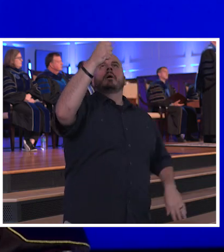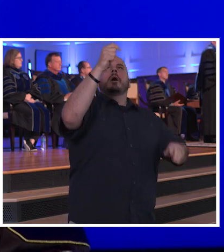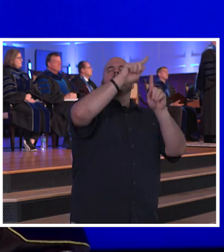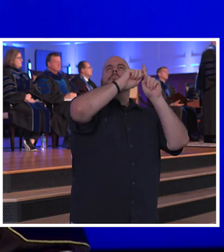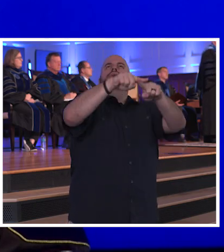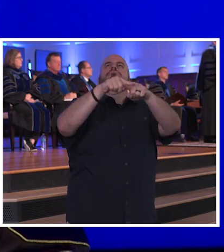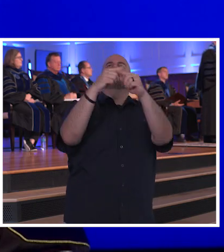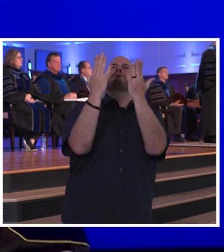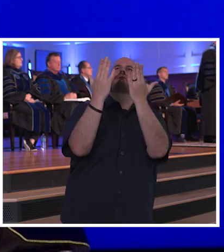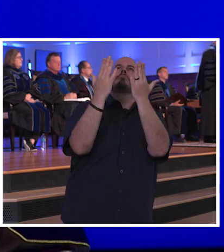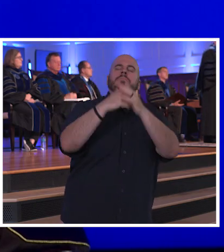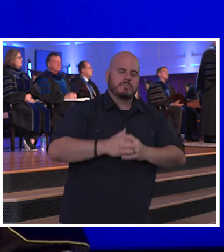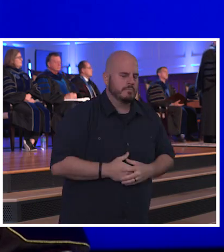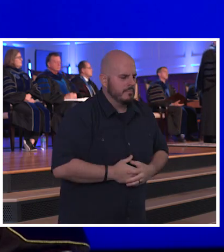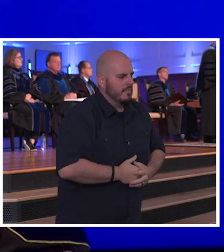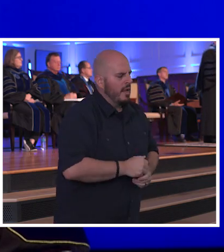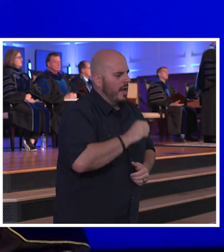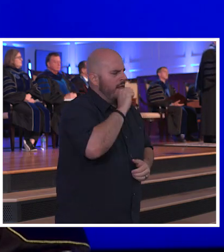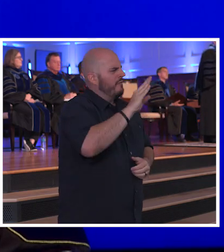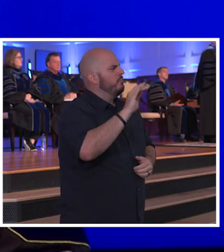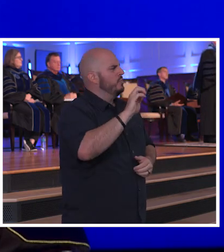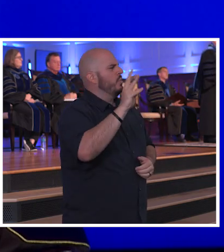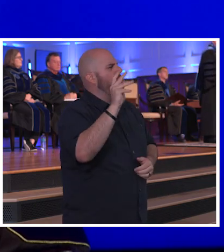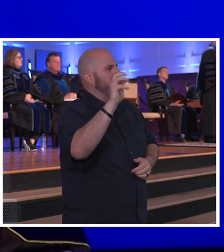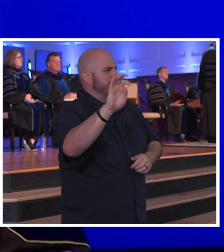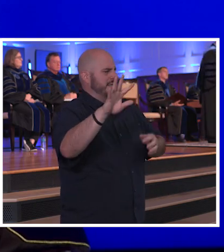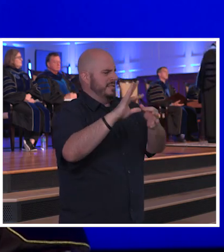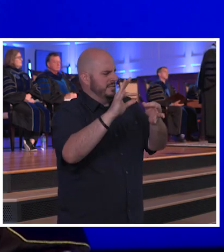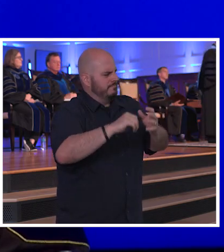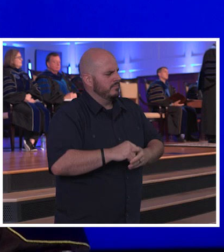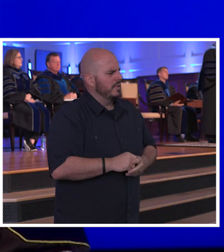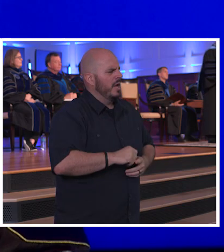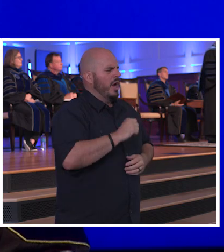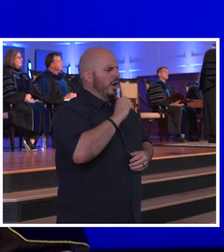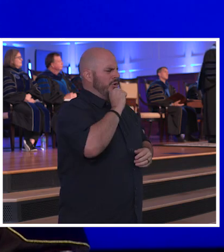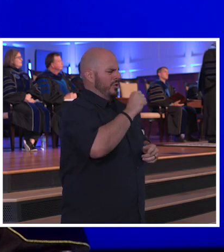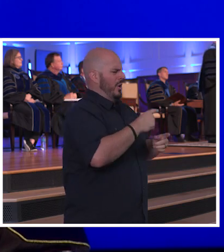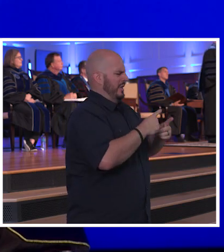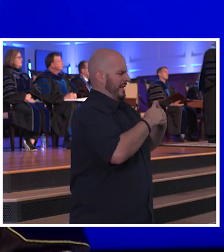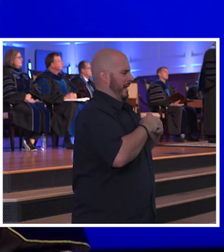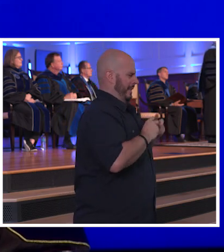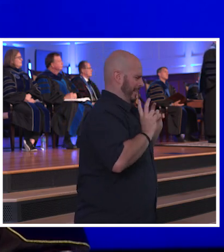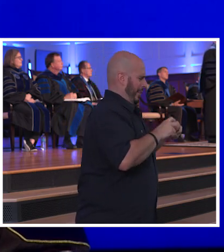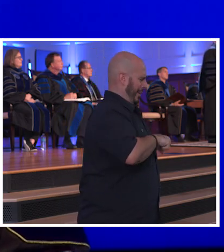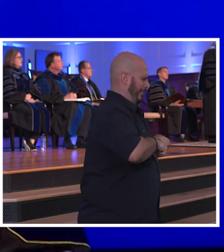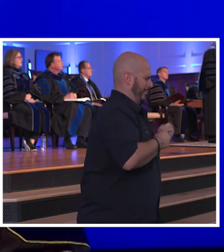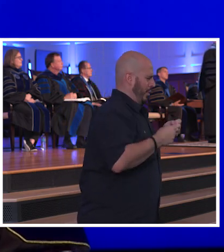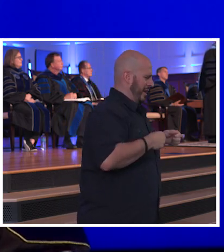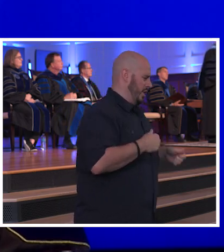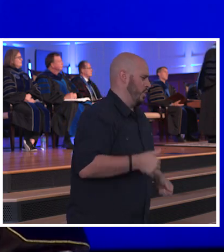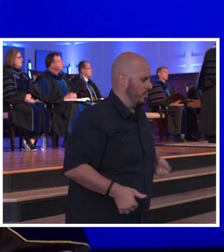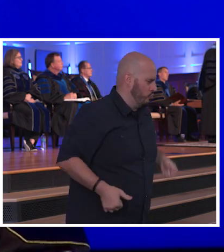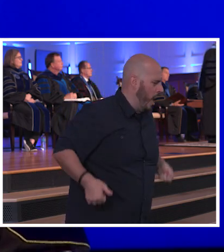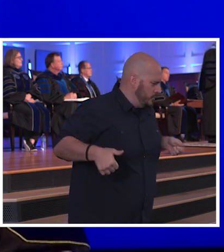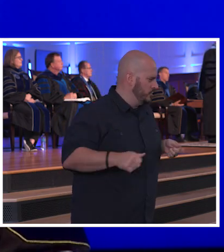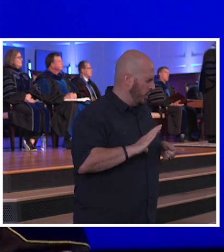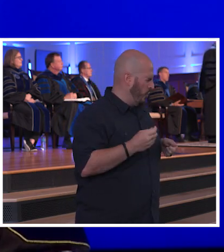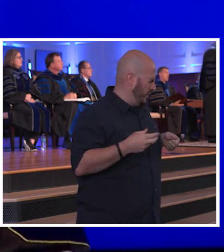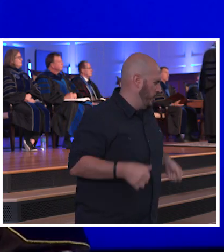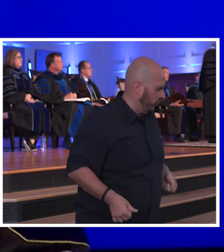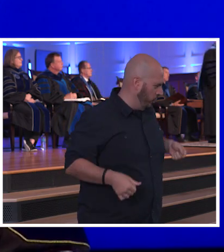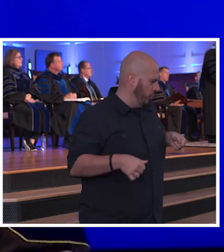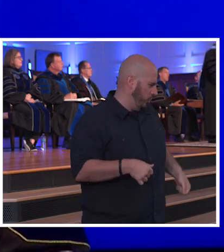Bruce Waltke puts it. He says, do not lean on the broken crutch of your own understanding and